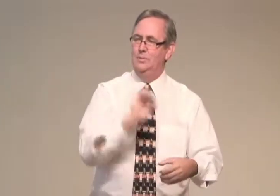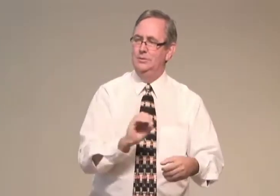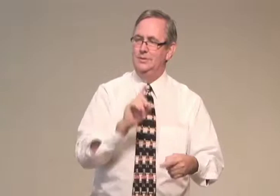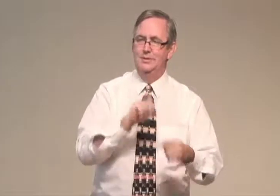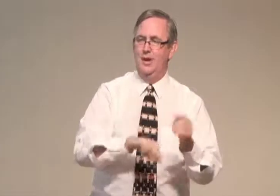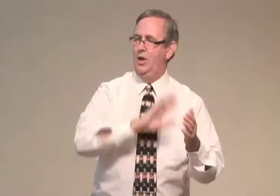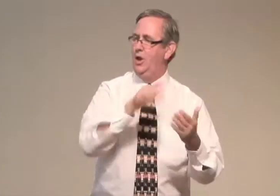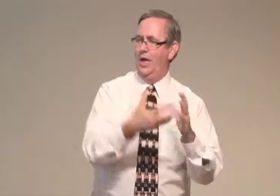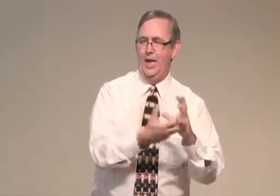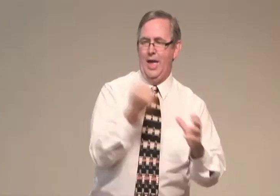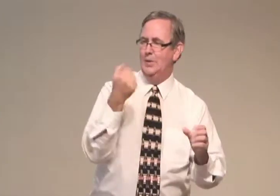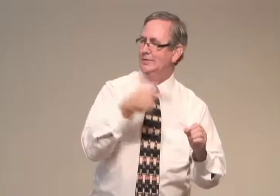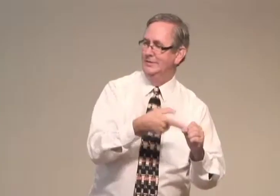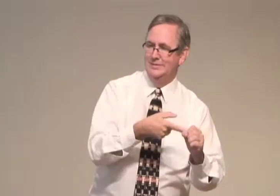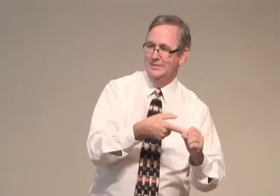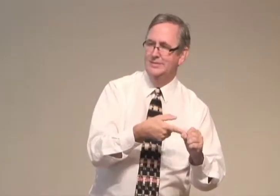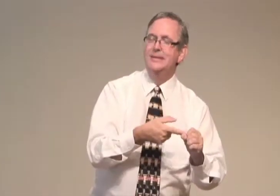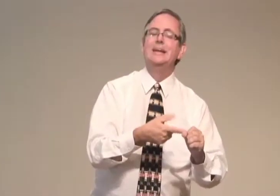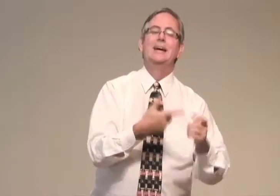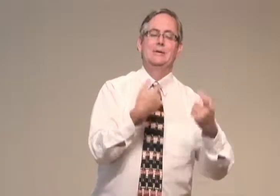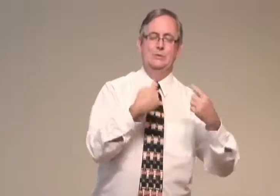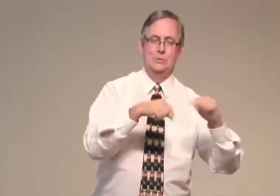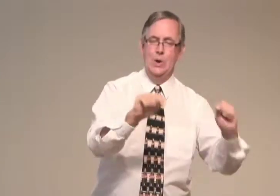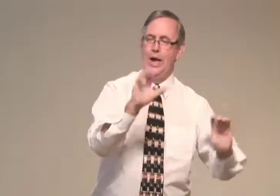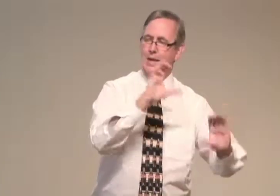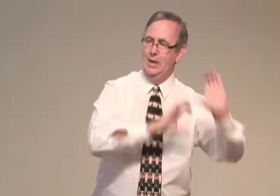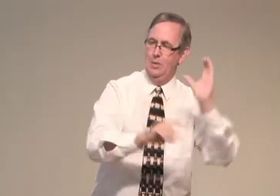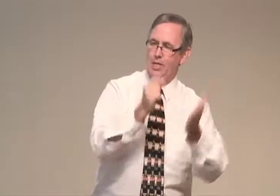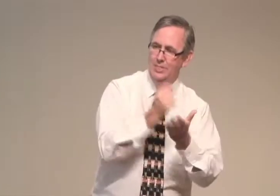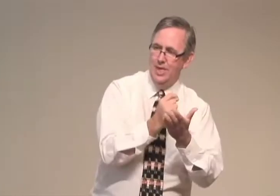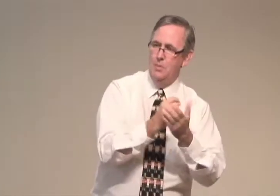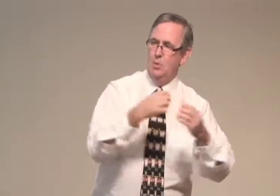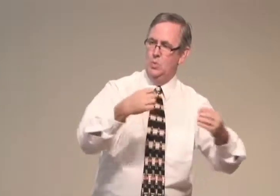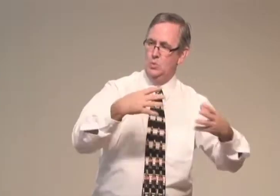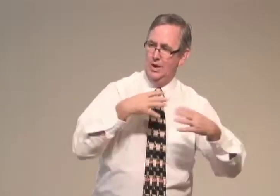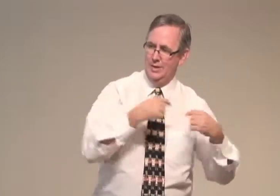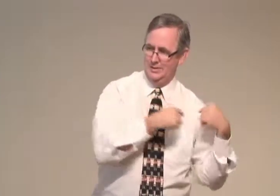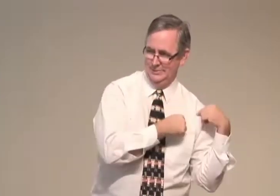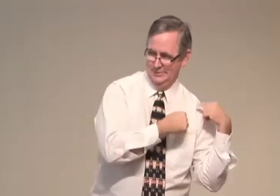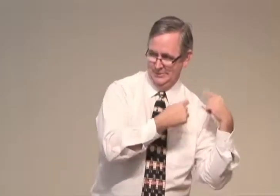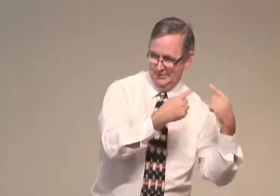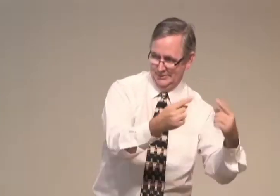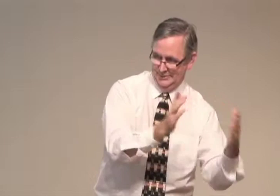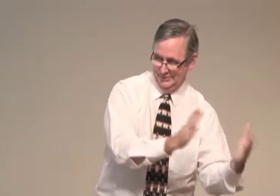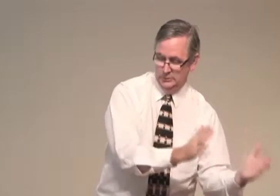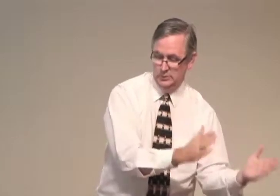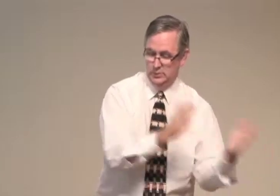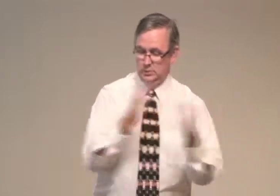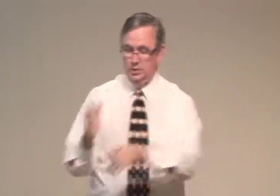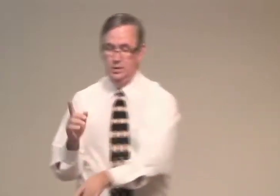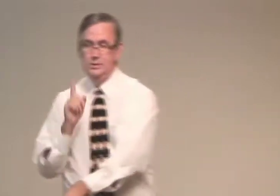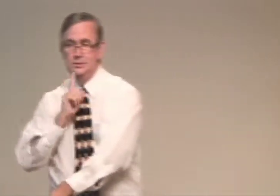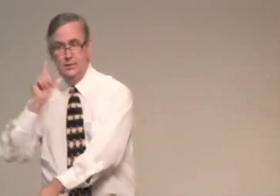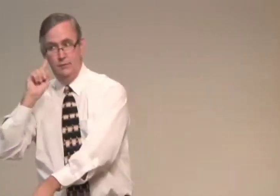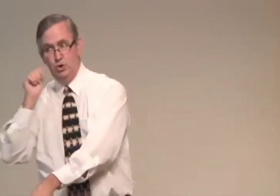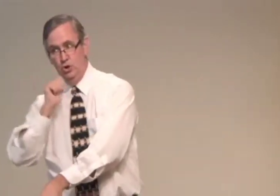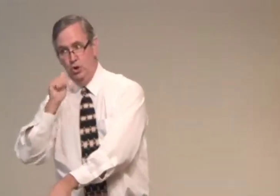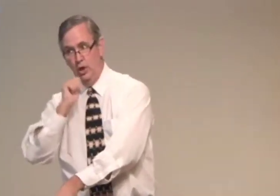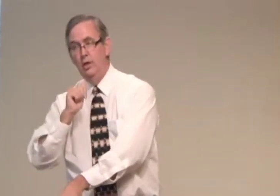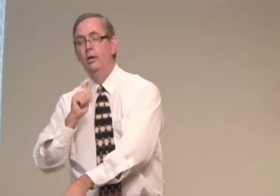penetrated it, and they were not able to remove all of the tumor. They've done tumor therapy and radiation with this